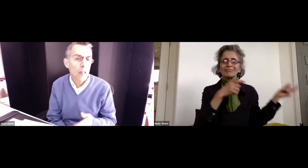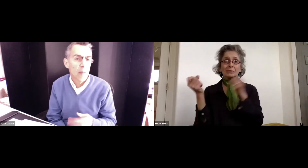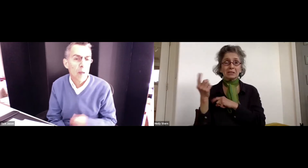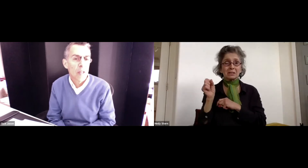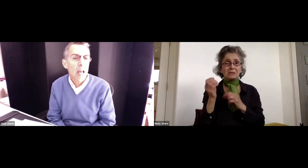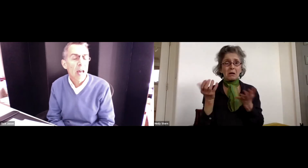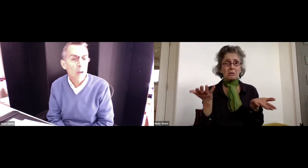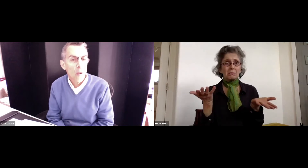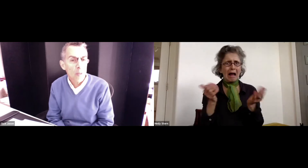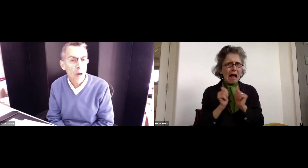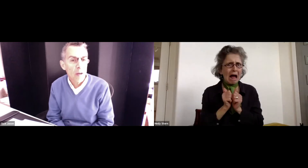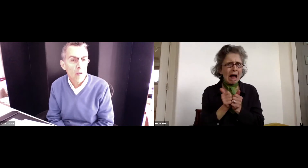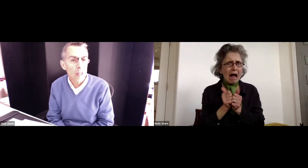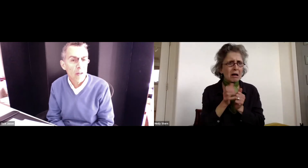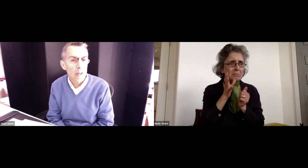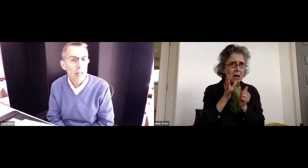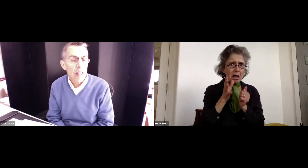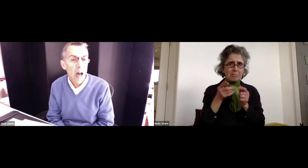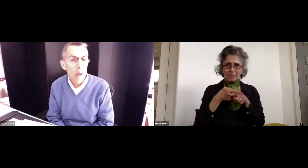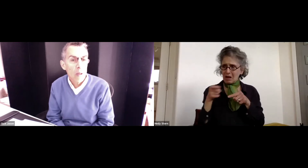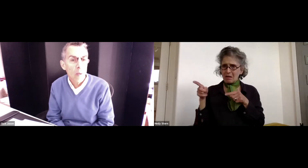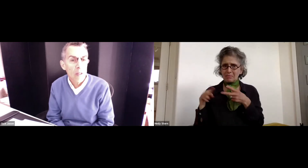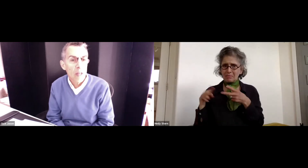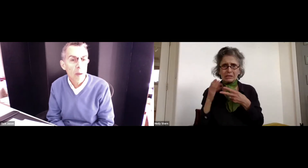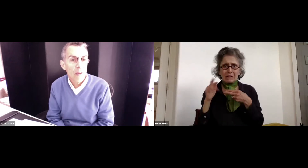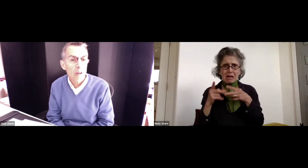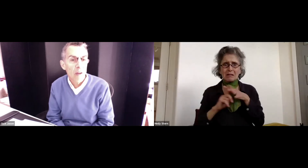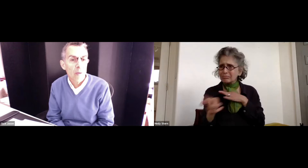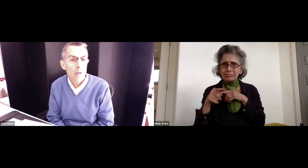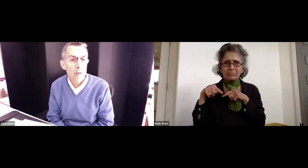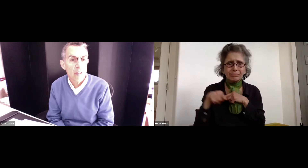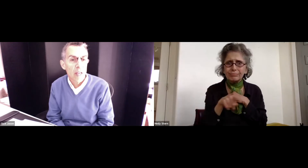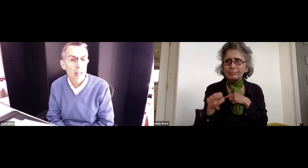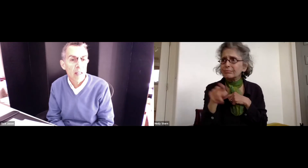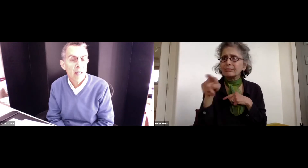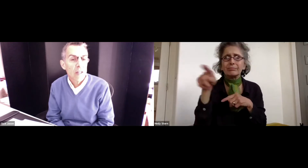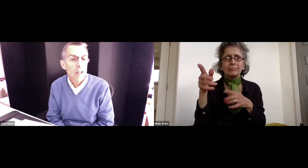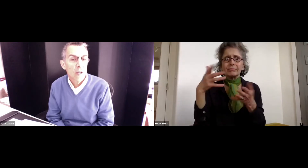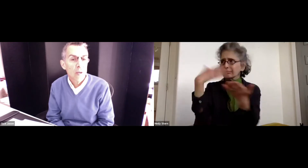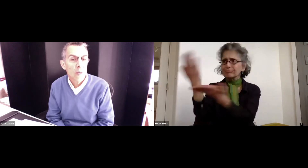Olympics, and they corresponded over the years. Now, how it was that my mother got from Theresienstadt to